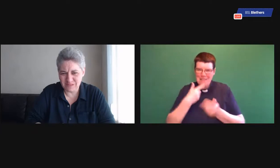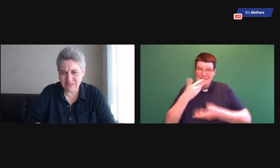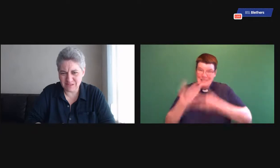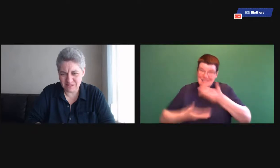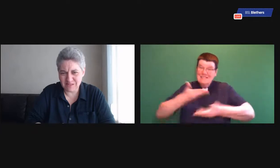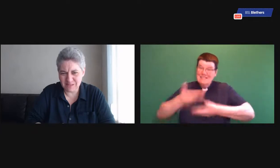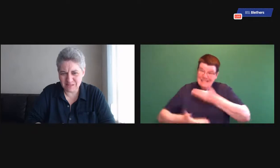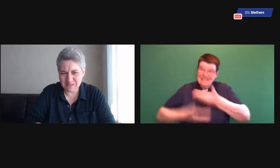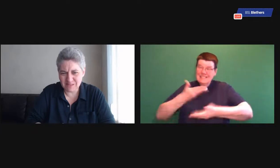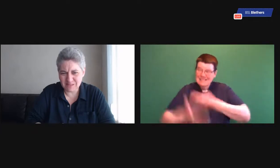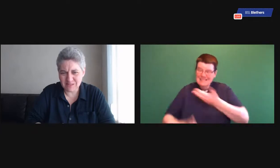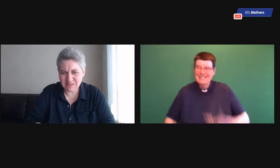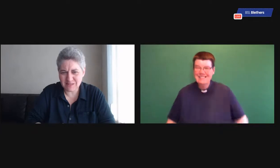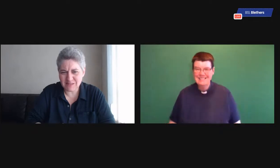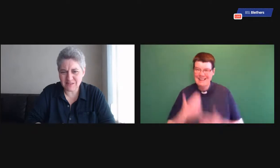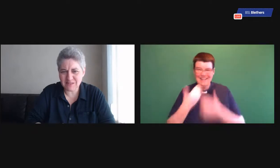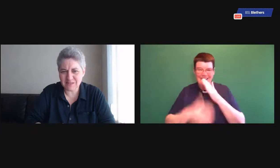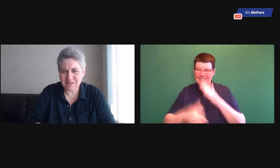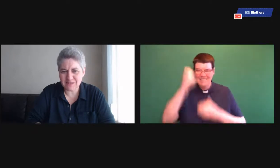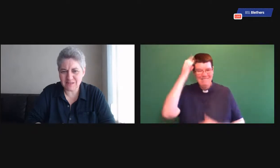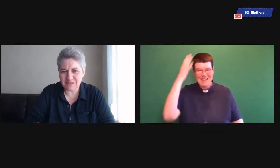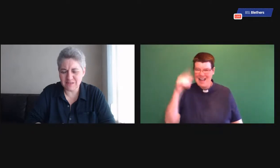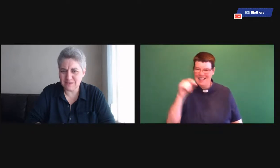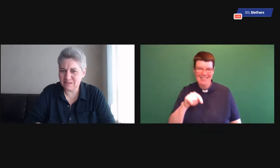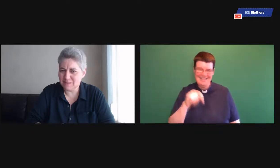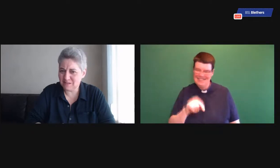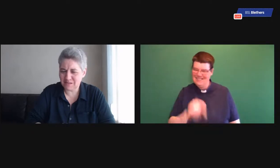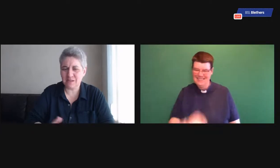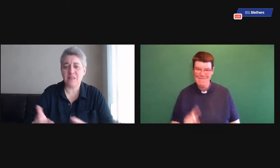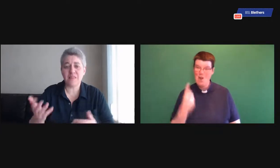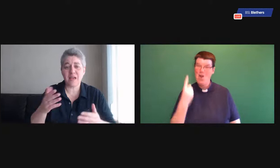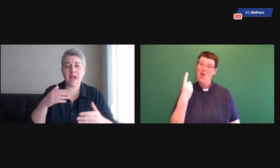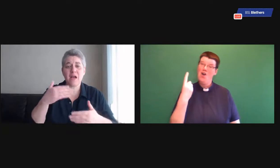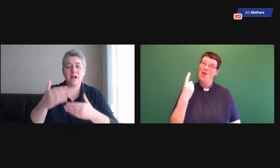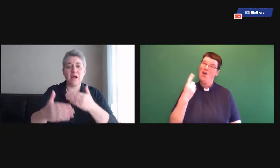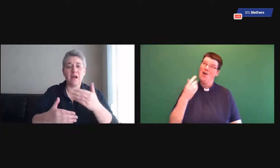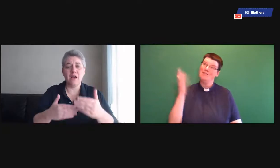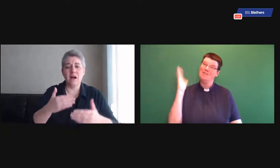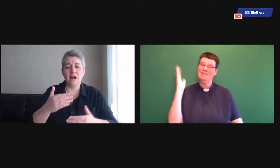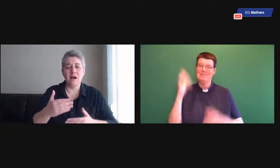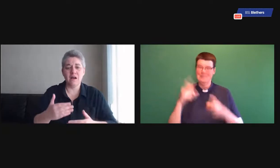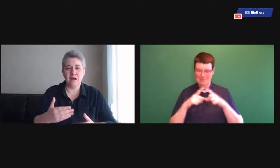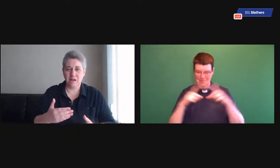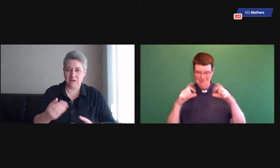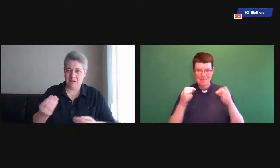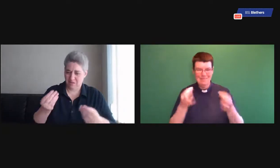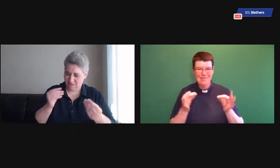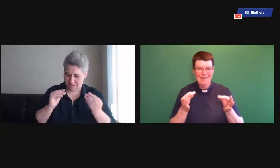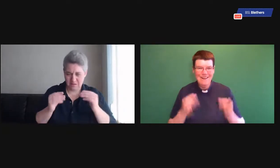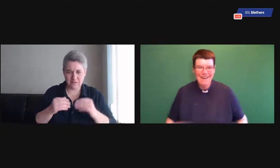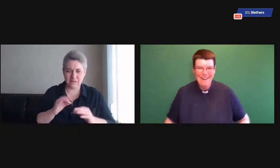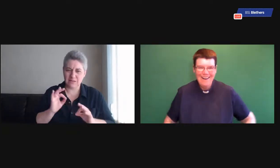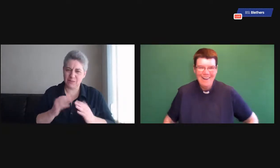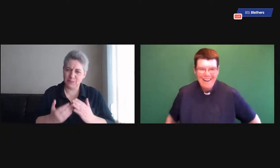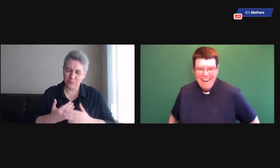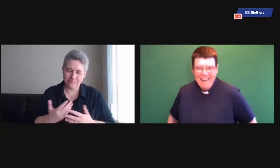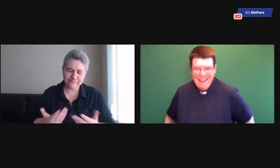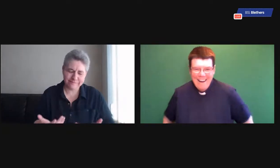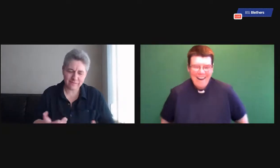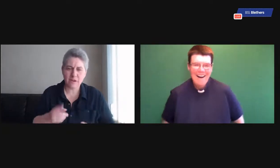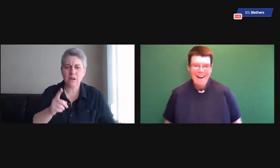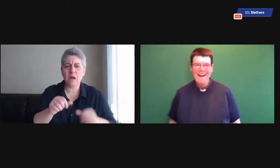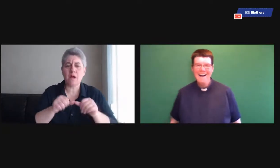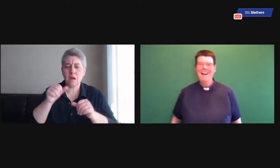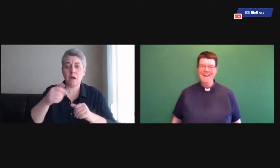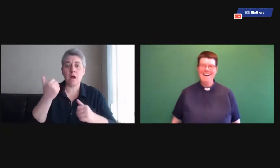That's basic signing. I'm at university level. So it took a lot of explaining till we finally got